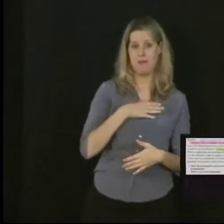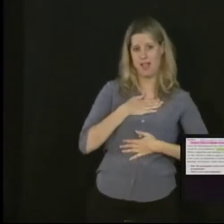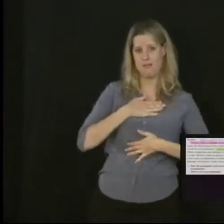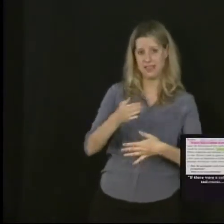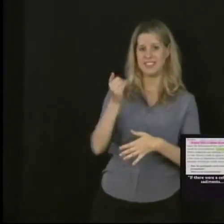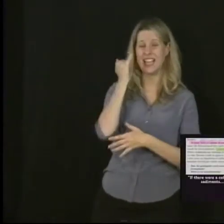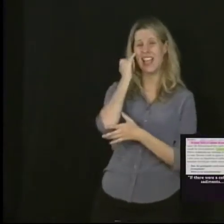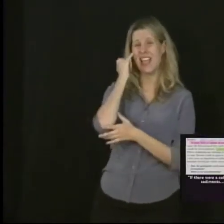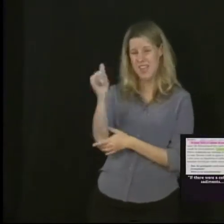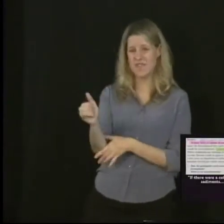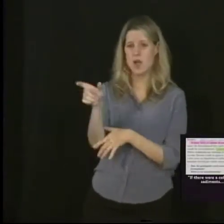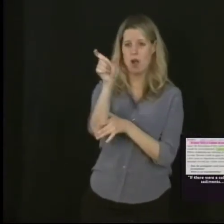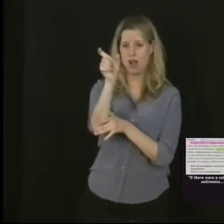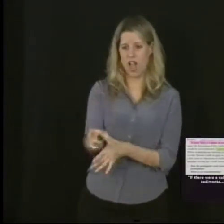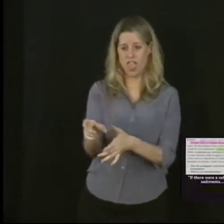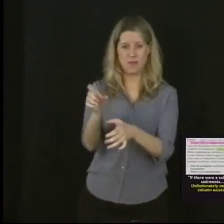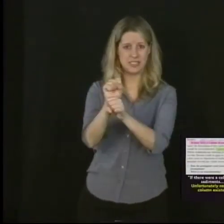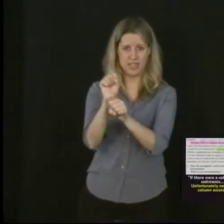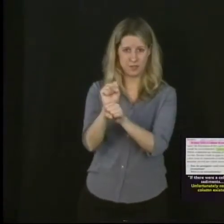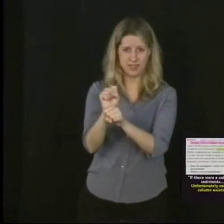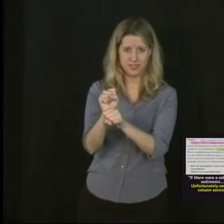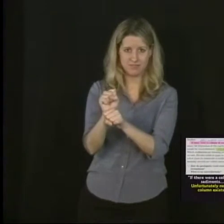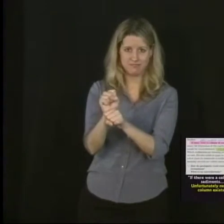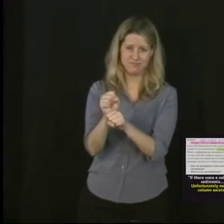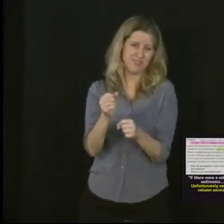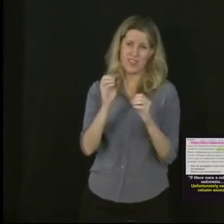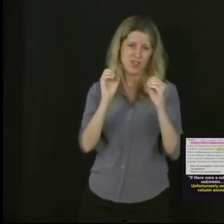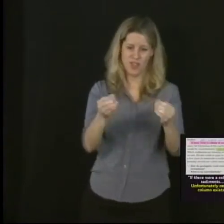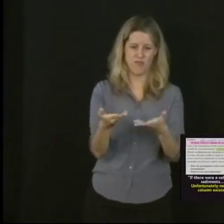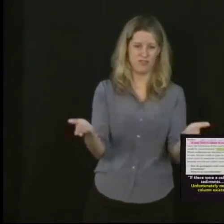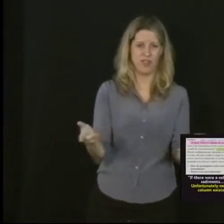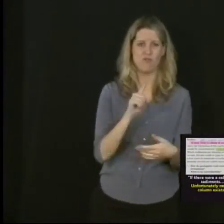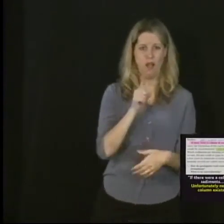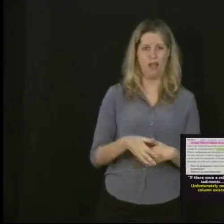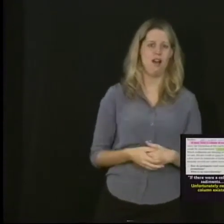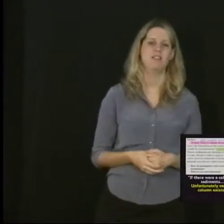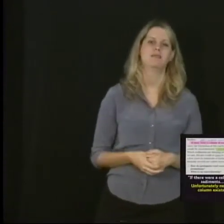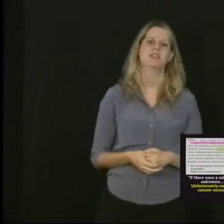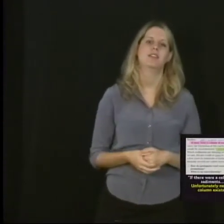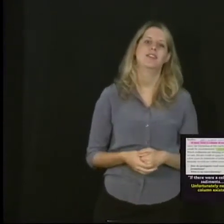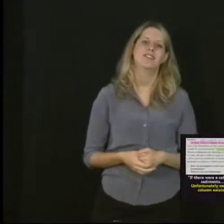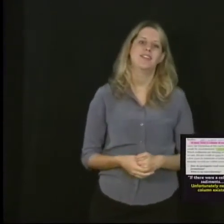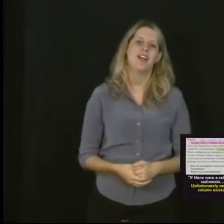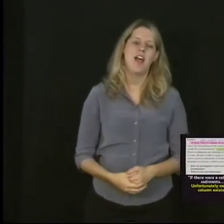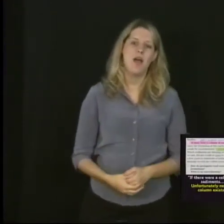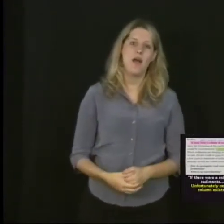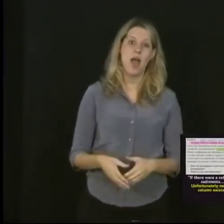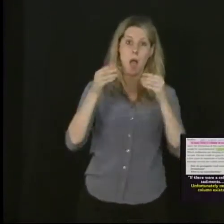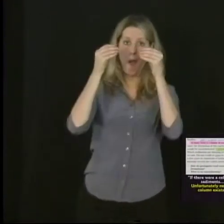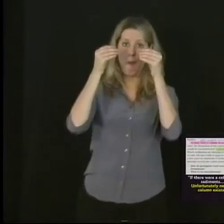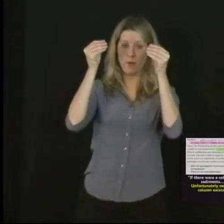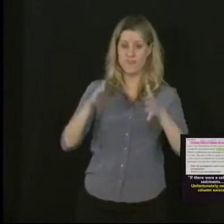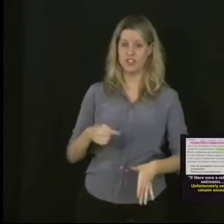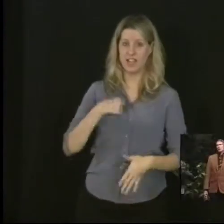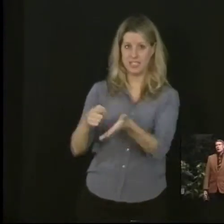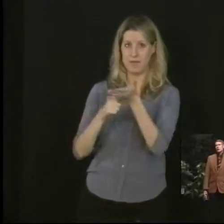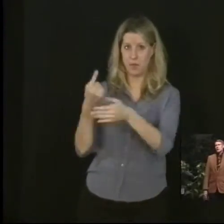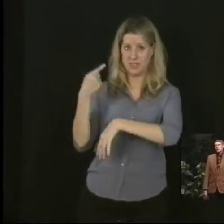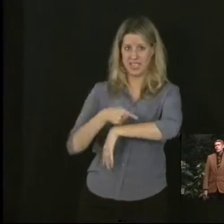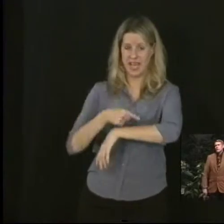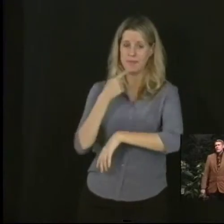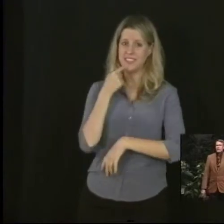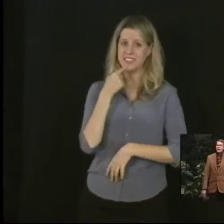said if there were a column of sediments, unfortunately no such column exists. I had a professor I debated one time said, "Oh, Hovind, you're wrong.